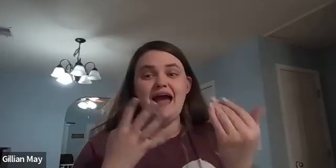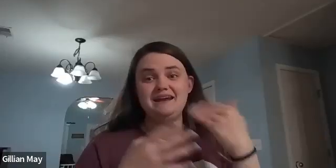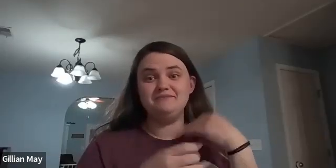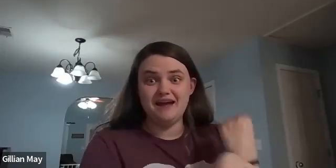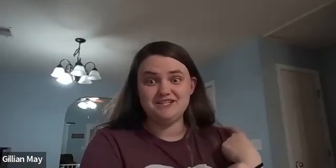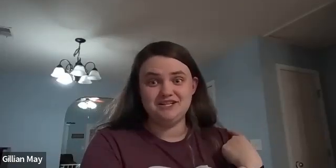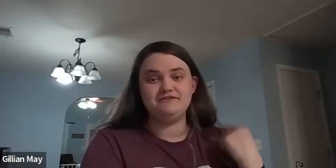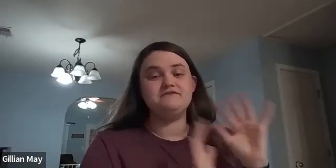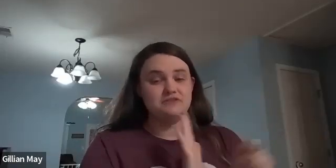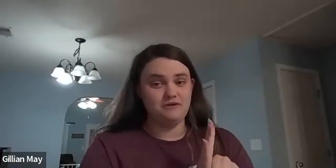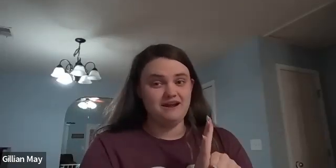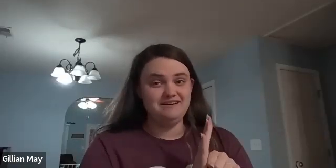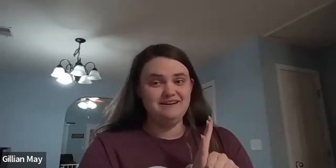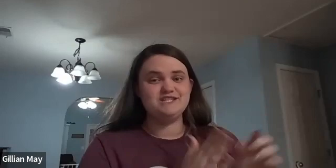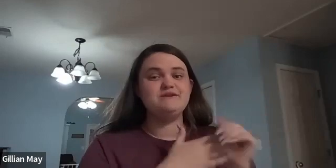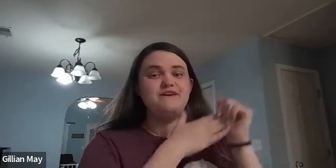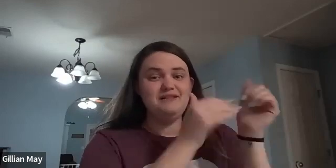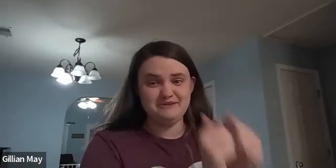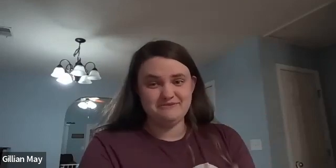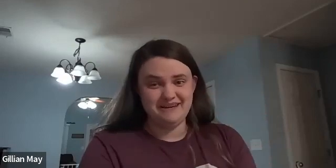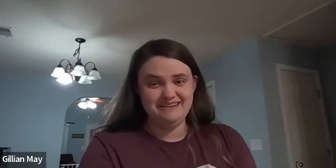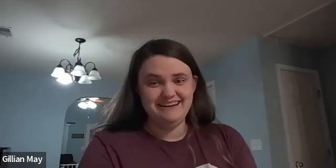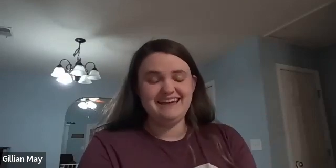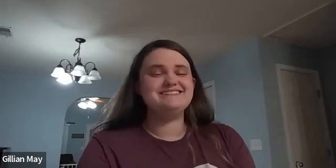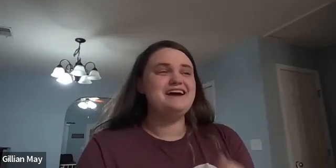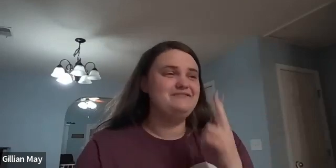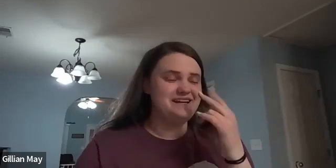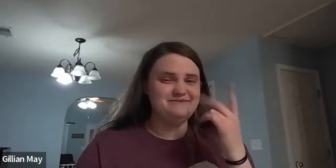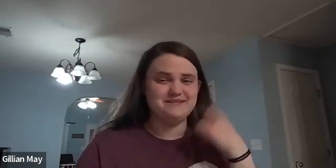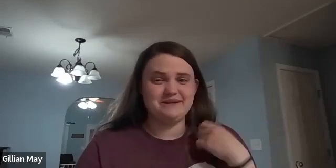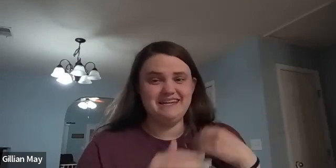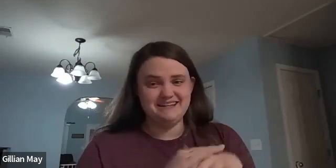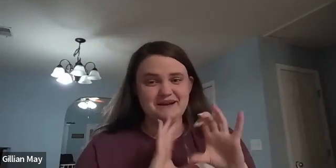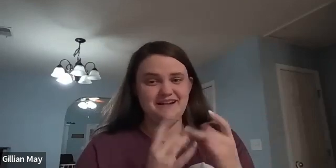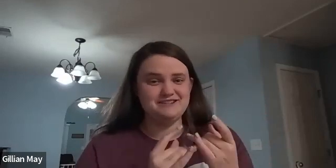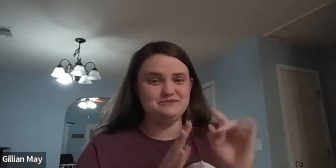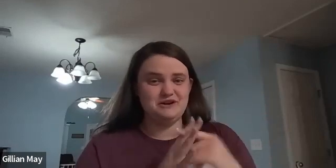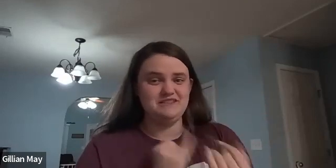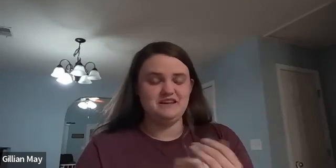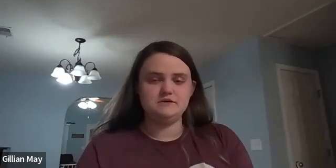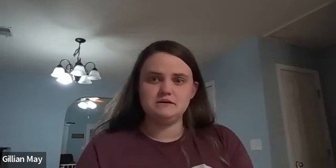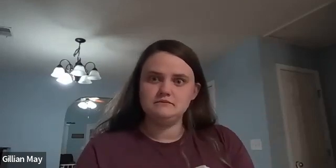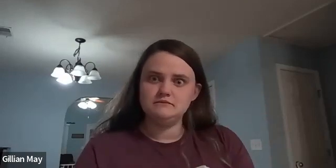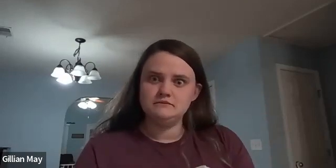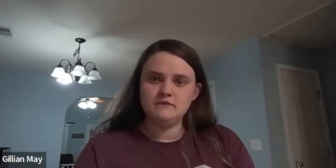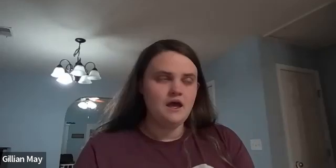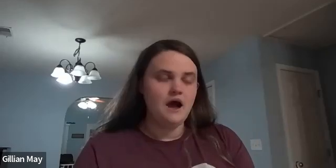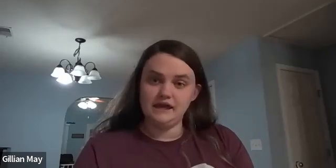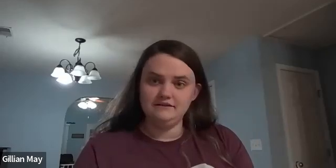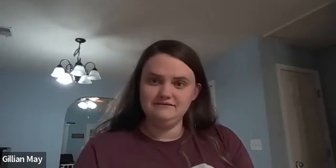him last year for 5th grade, so he followed with me, and it was kind of funny because when he entered my classroom starting the year, he was like, again?